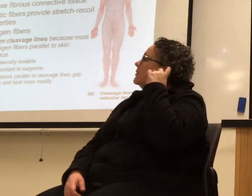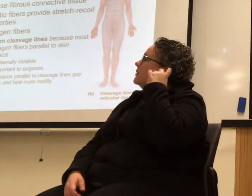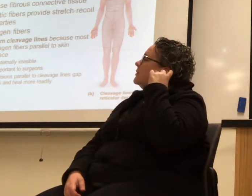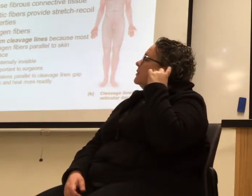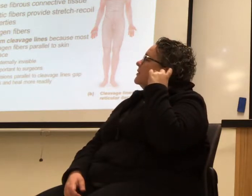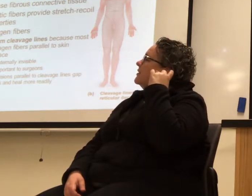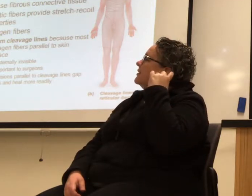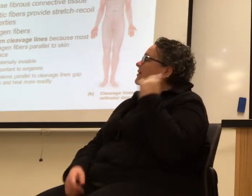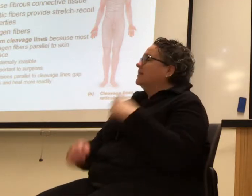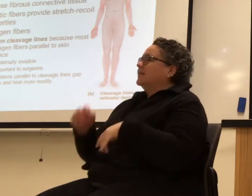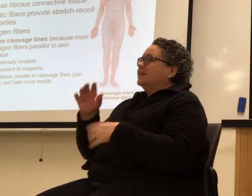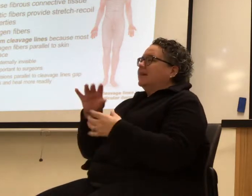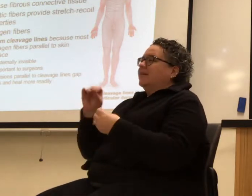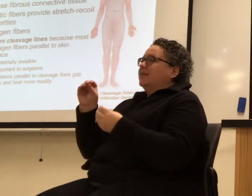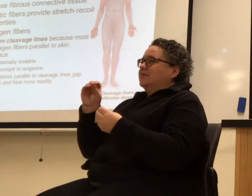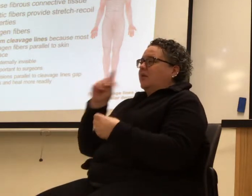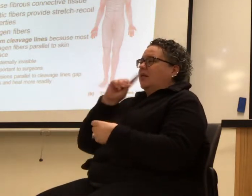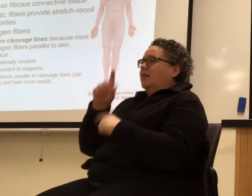Invisible,